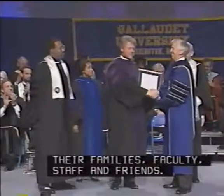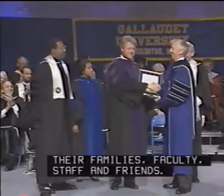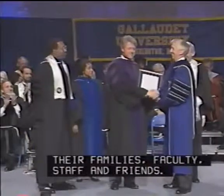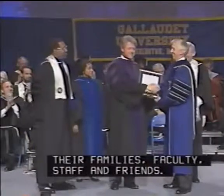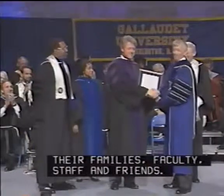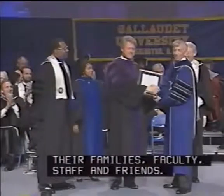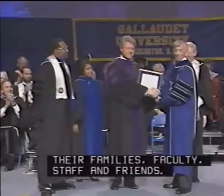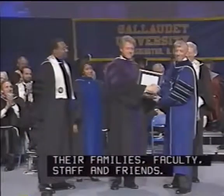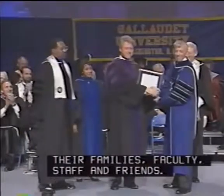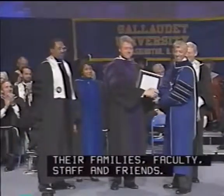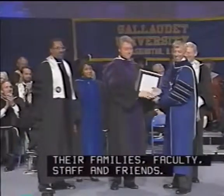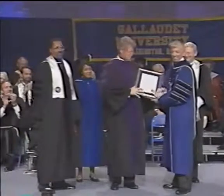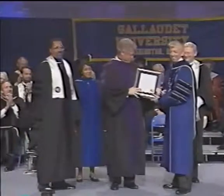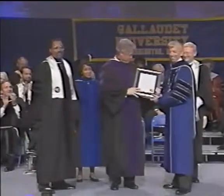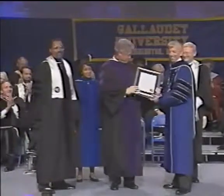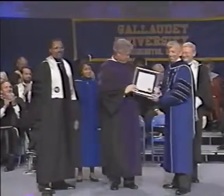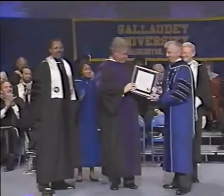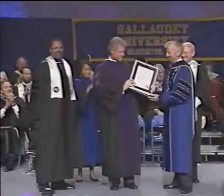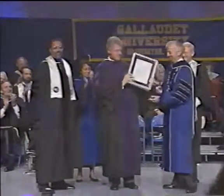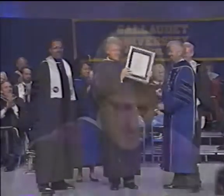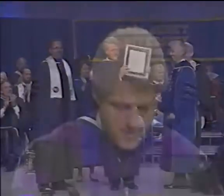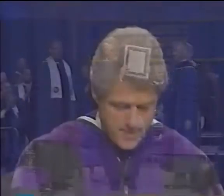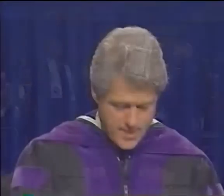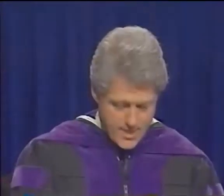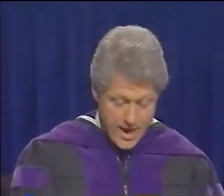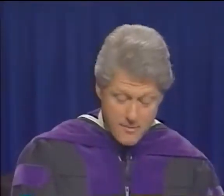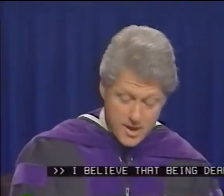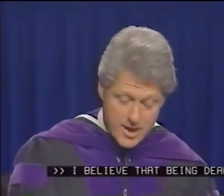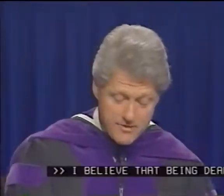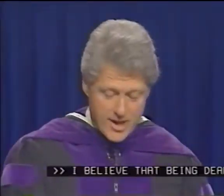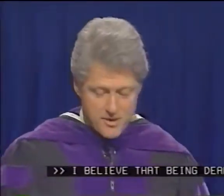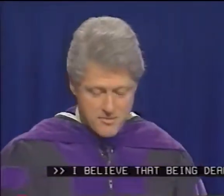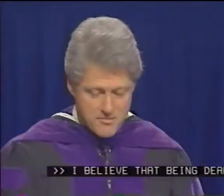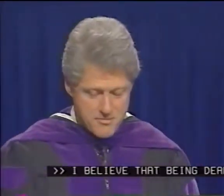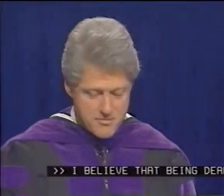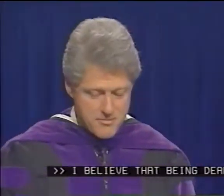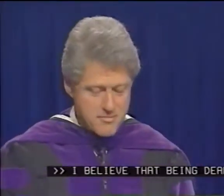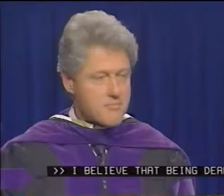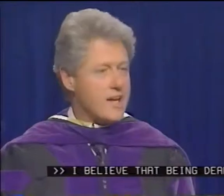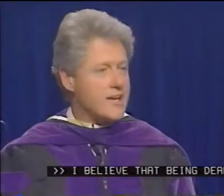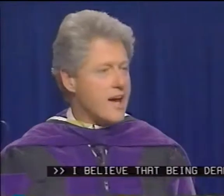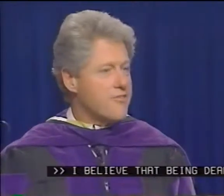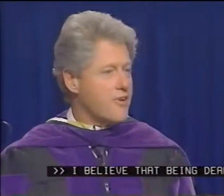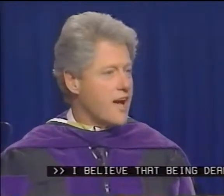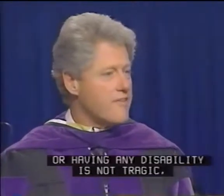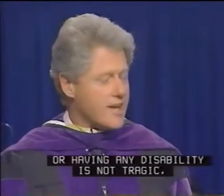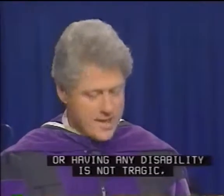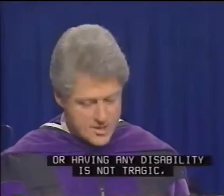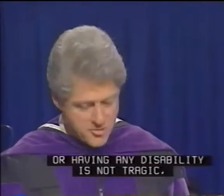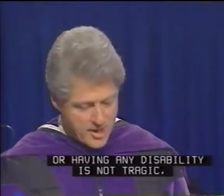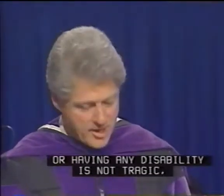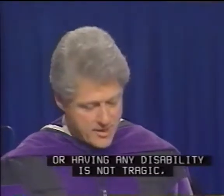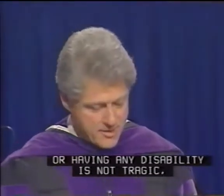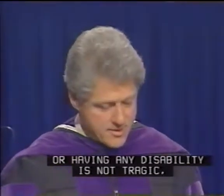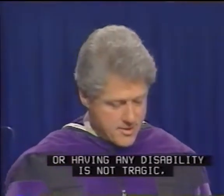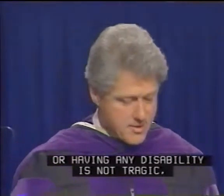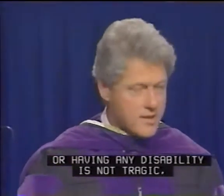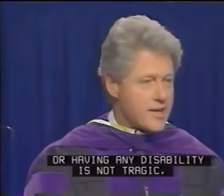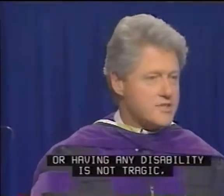staff and friends. I believe that being deaf or having any disability is